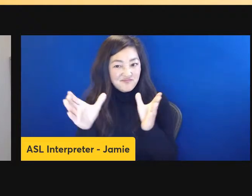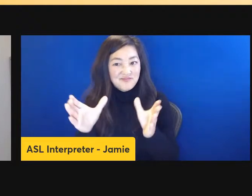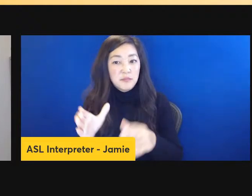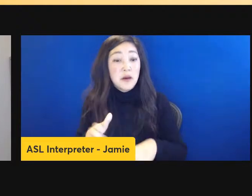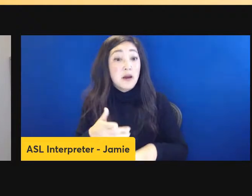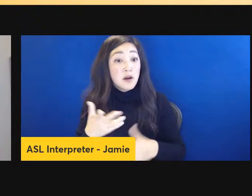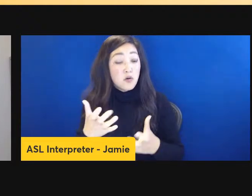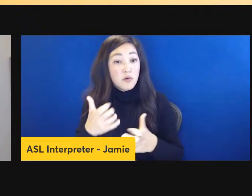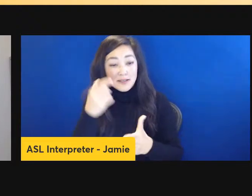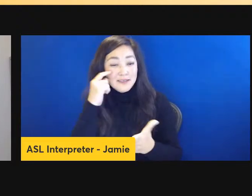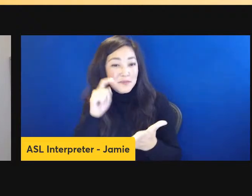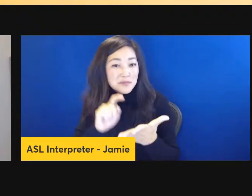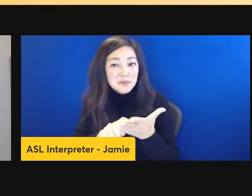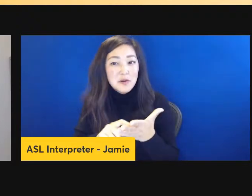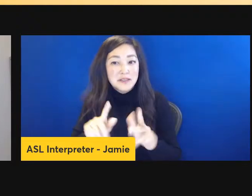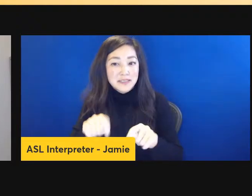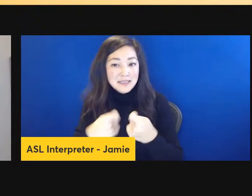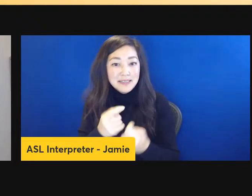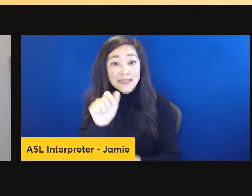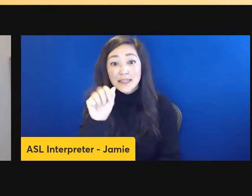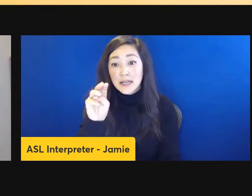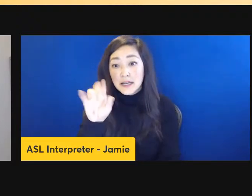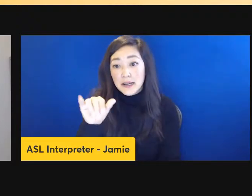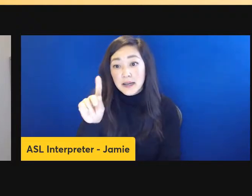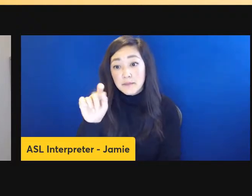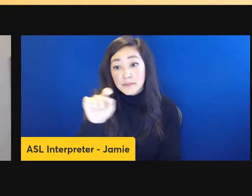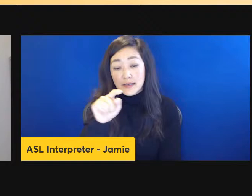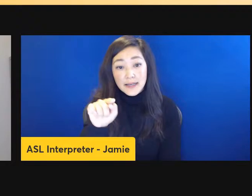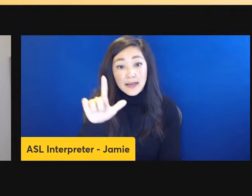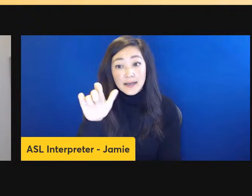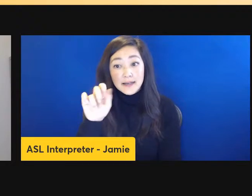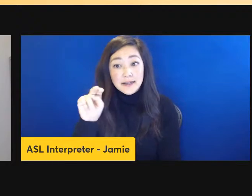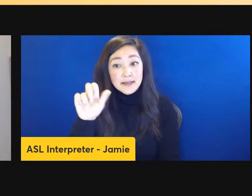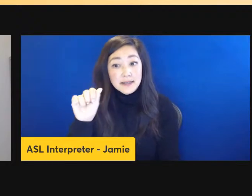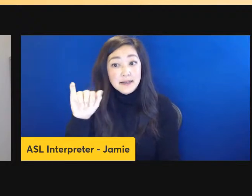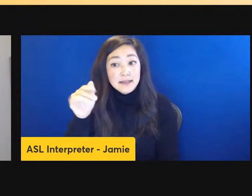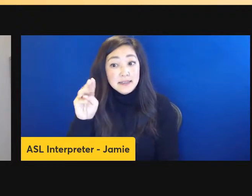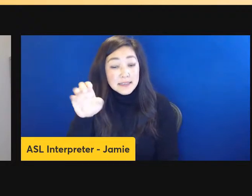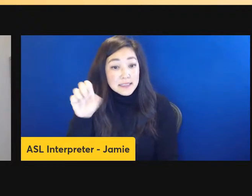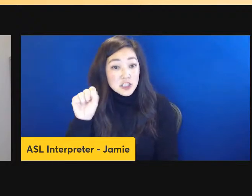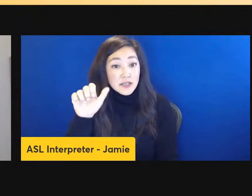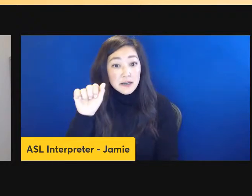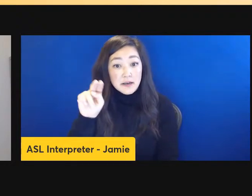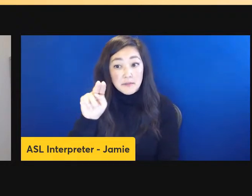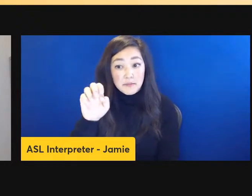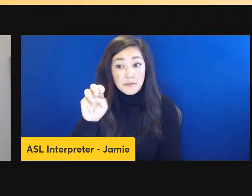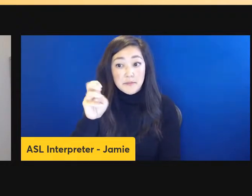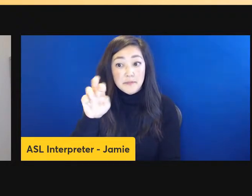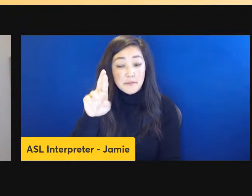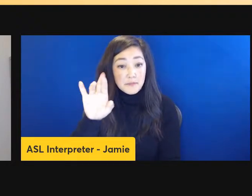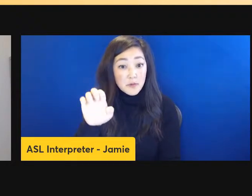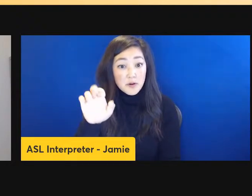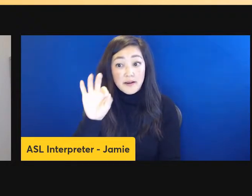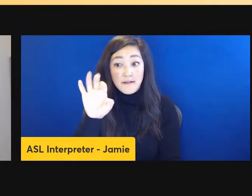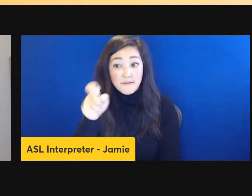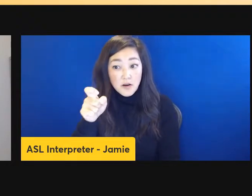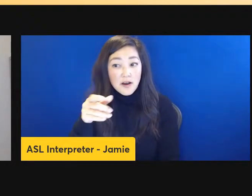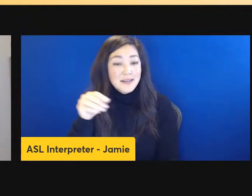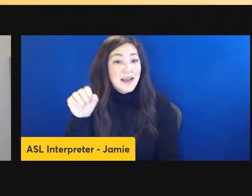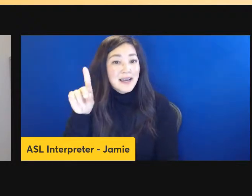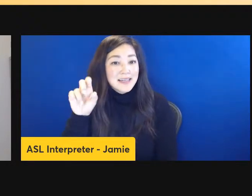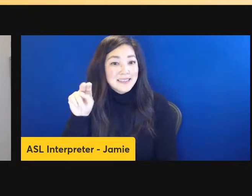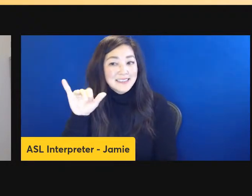teammates, Amy Katz, Lana James, Anne-Marie Fox, and Denise Baldwin. And our partners for this